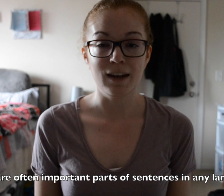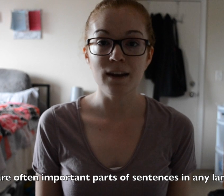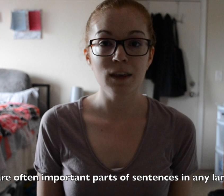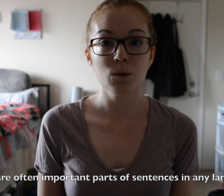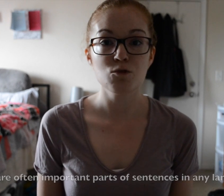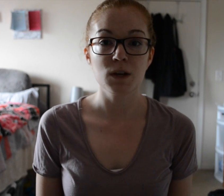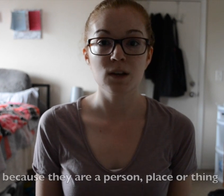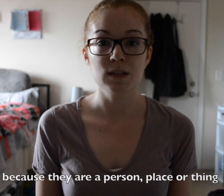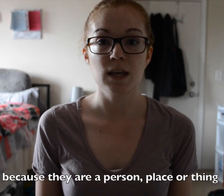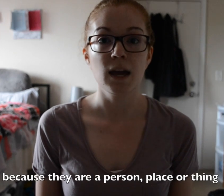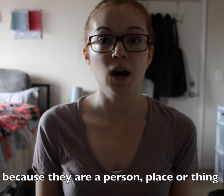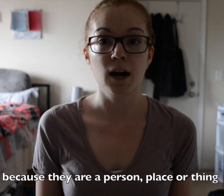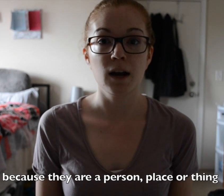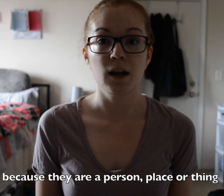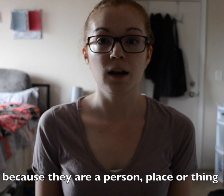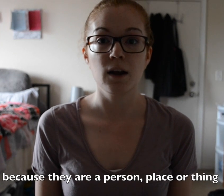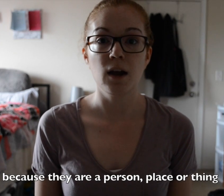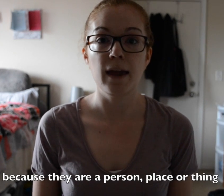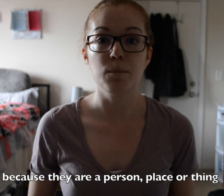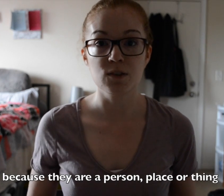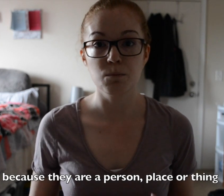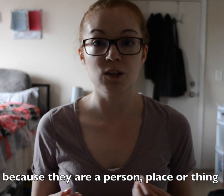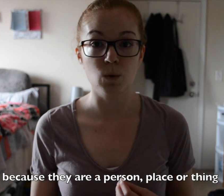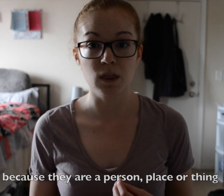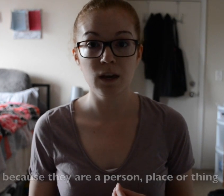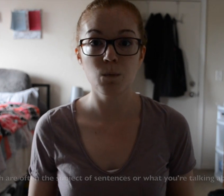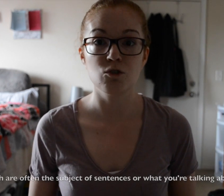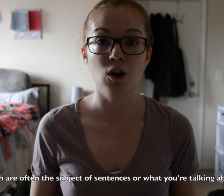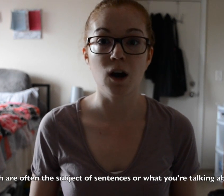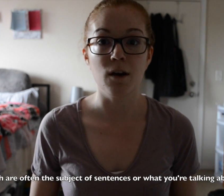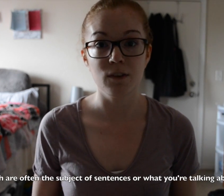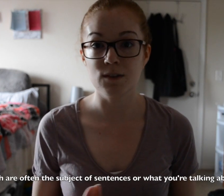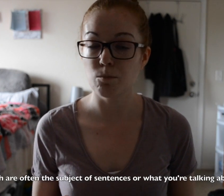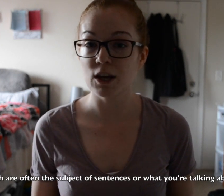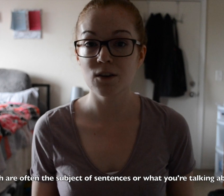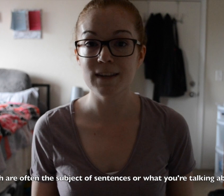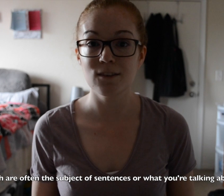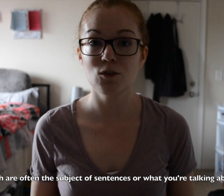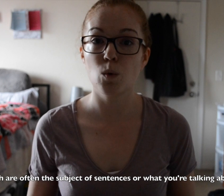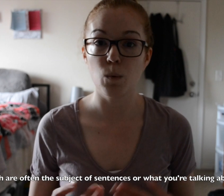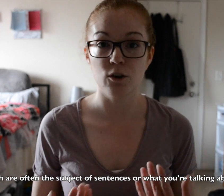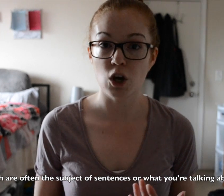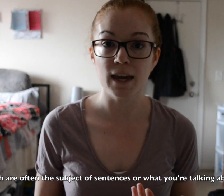any language because they are a person, place, or thing, which are often the subject of sentences or what you're talking